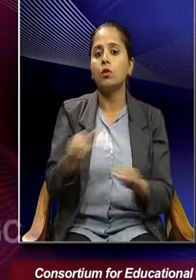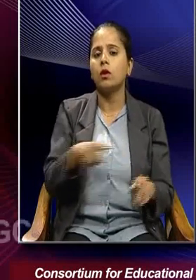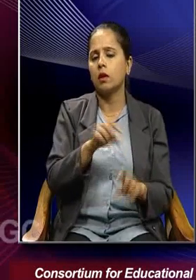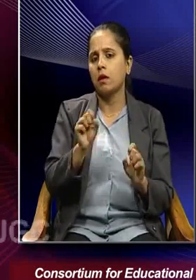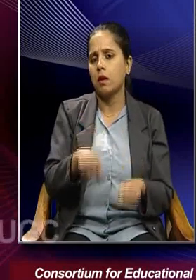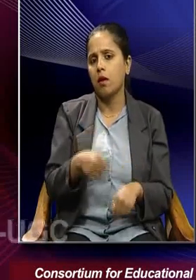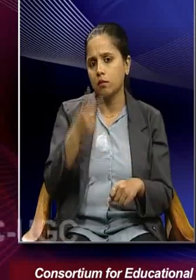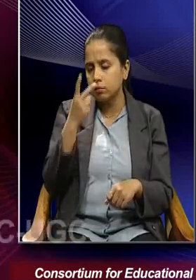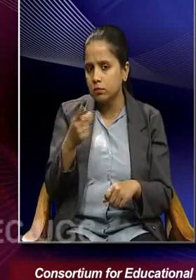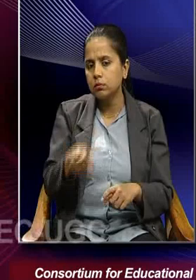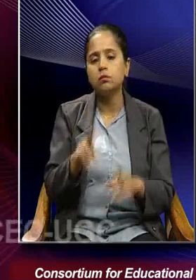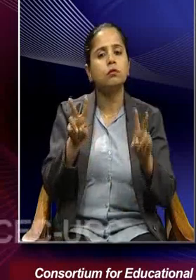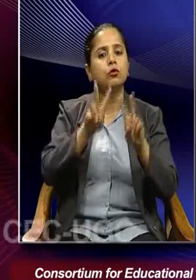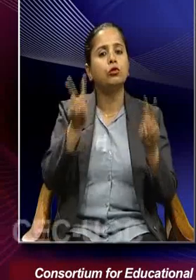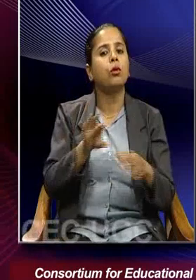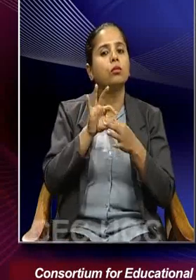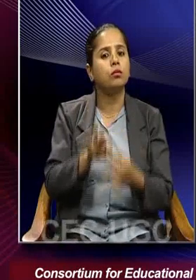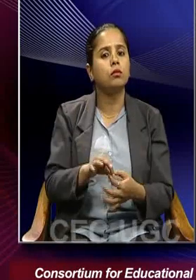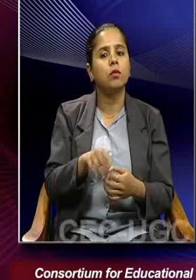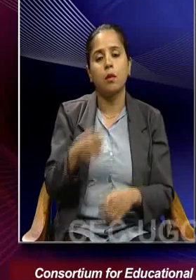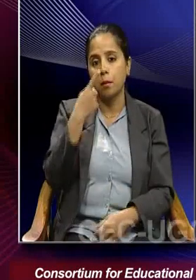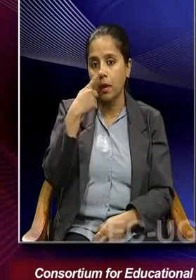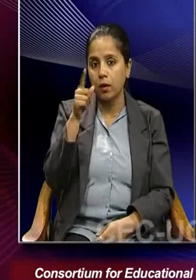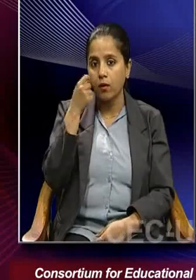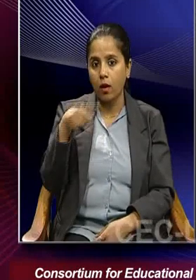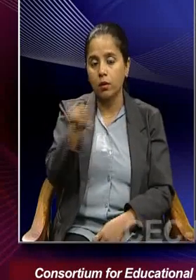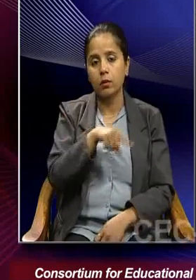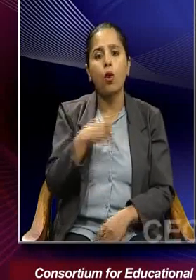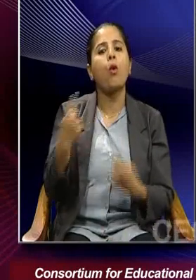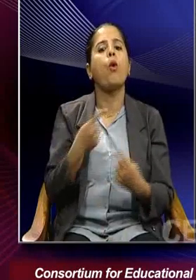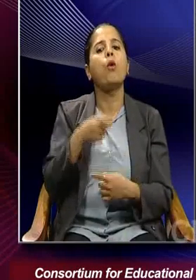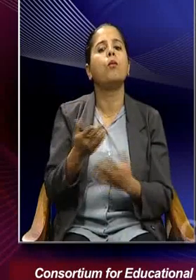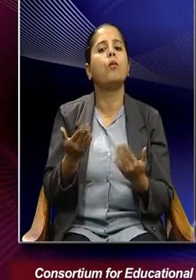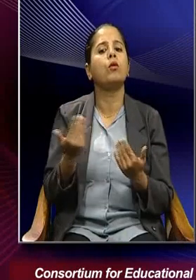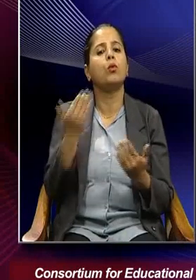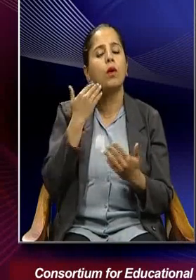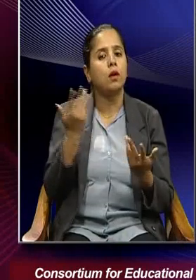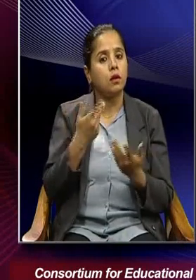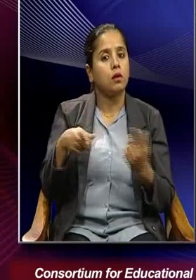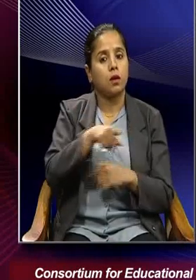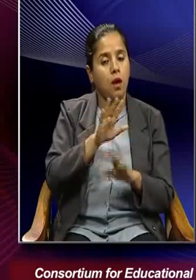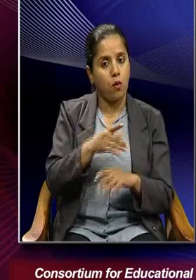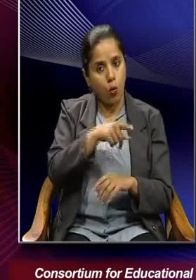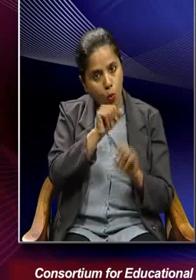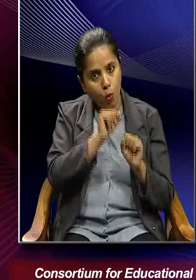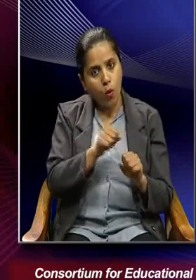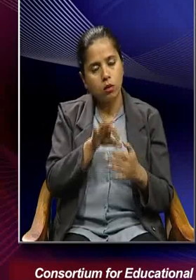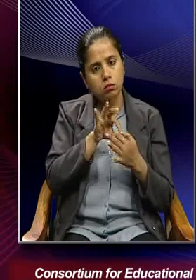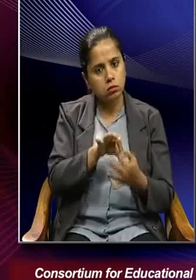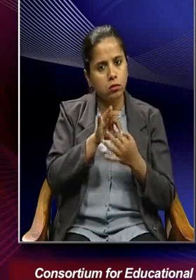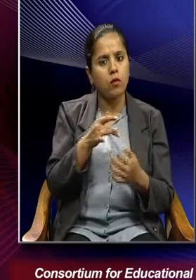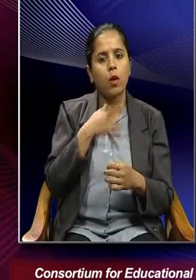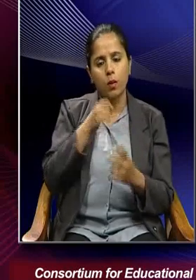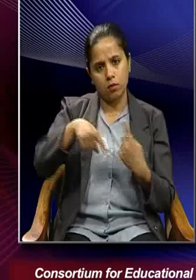be in the context of the parents, and that is only possible when they have this kind of a bond between